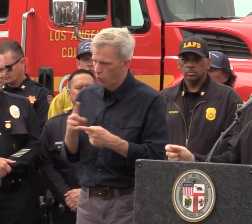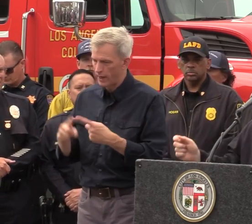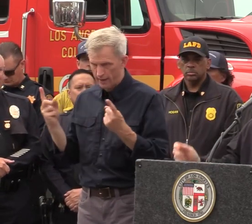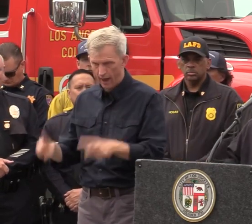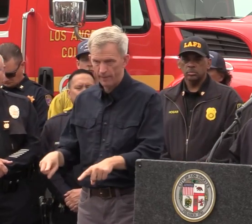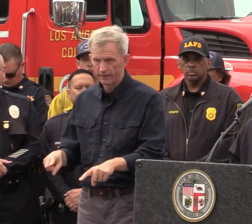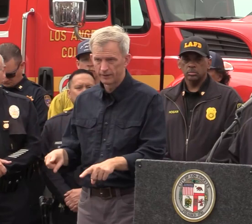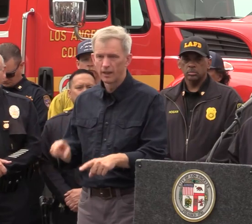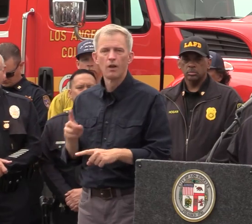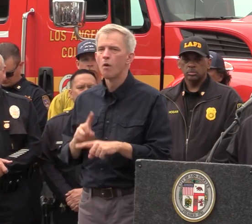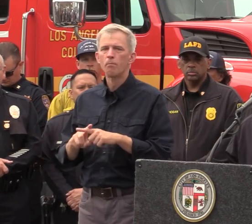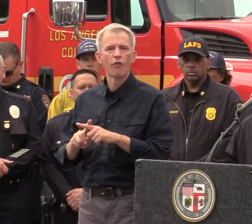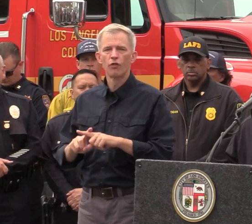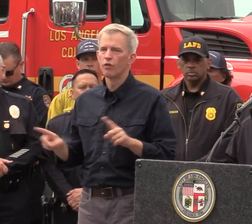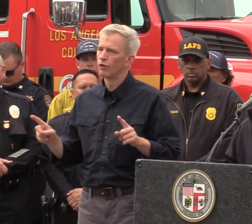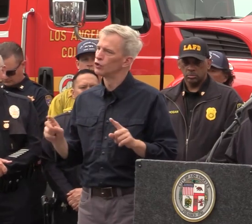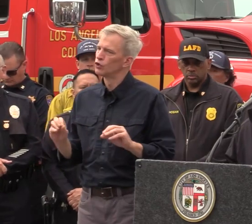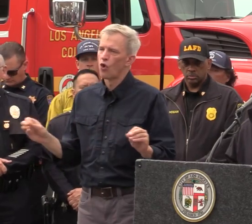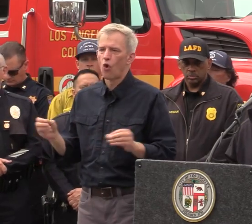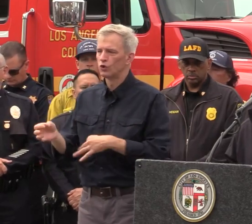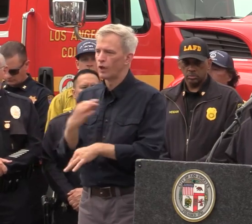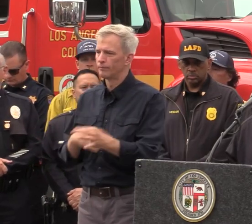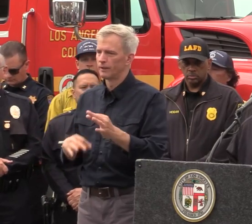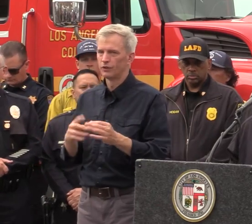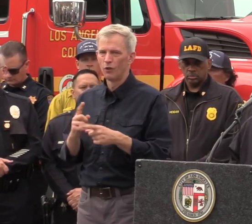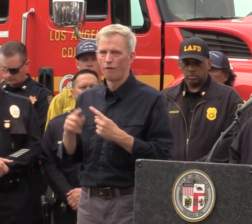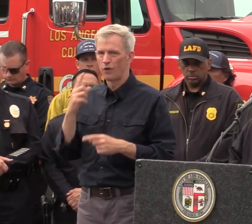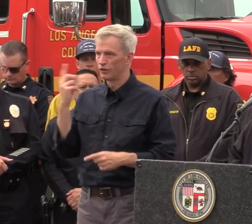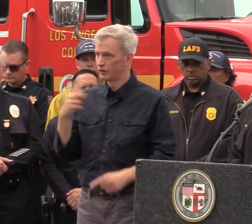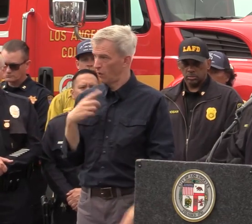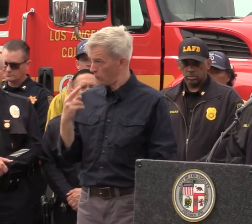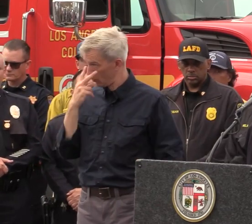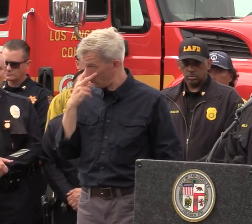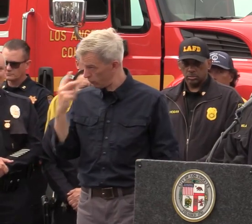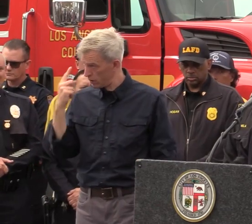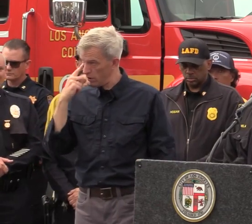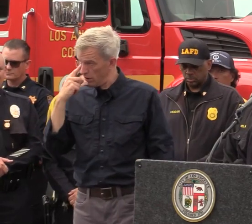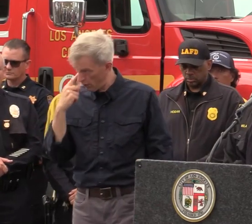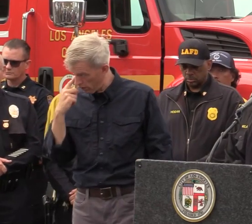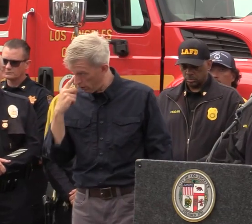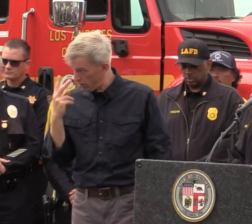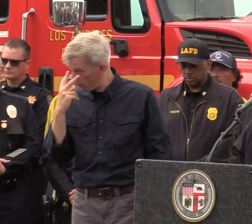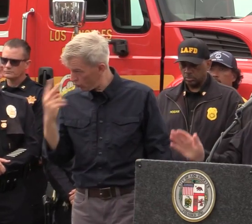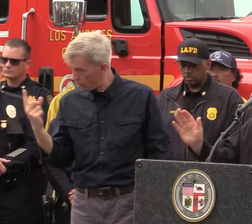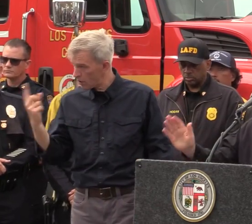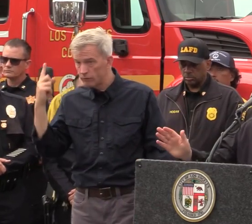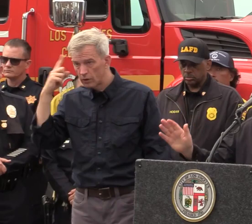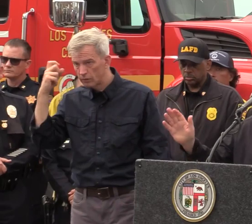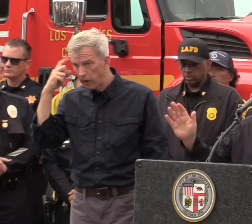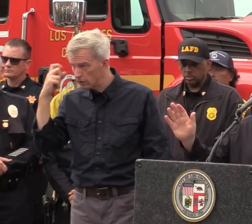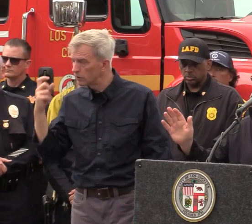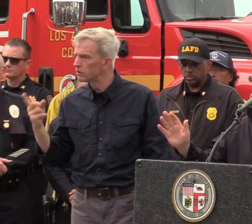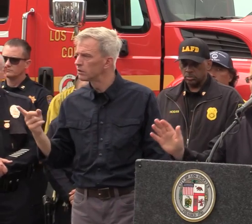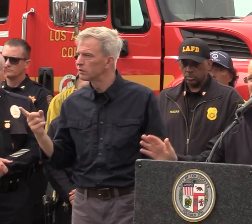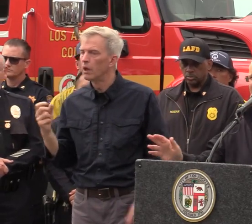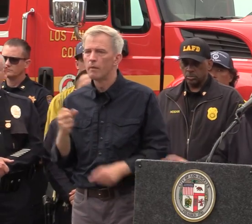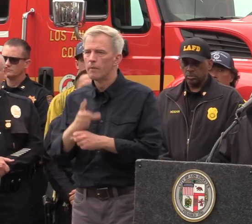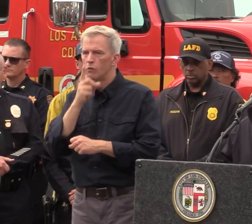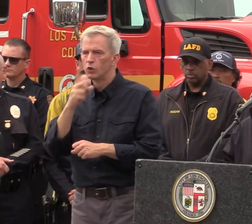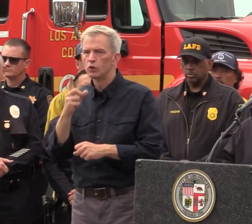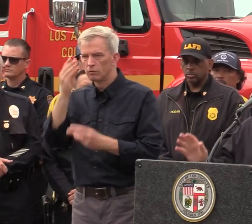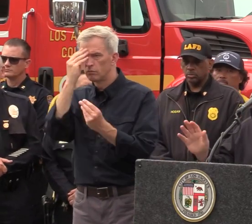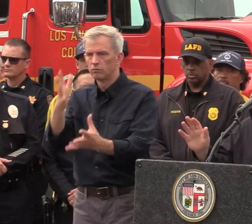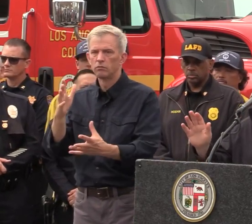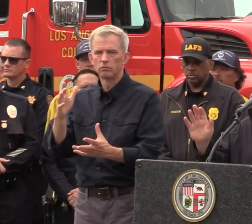there is no substitute for eyes on. If you see a fire, if you see something suspicious, make sure to alert